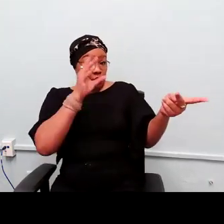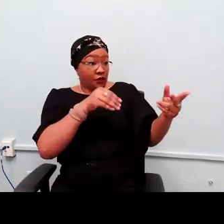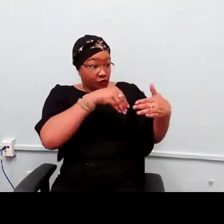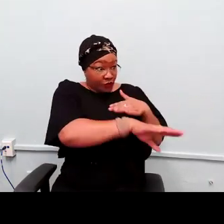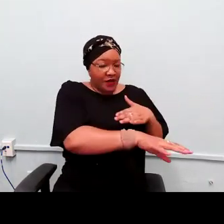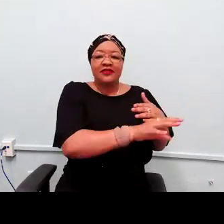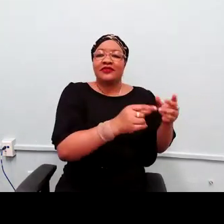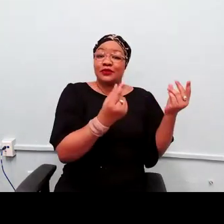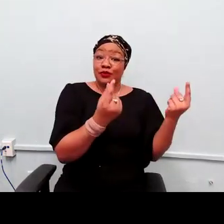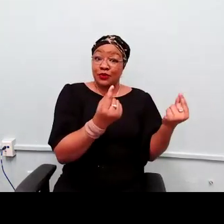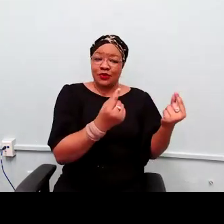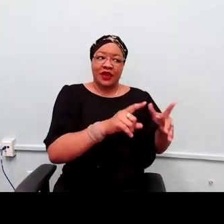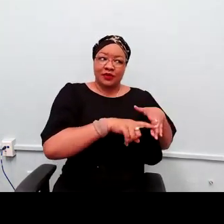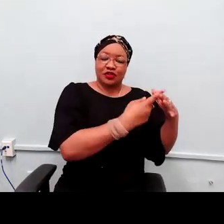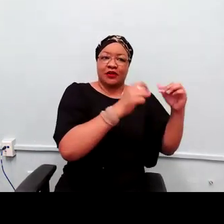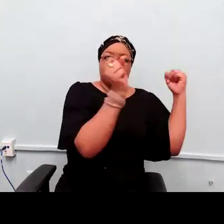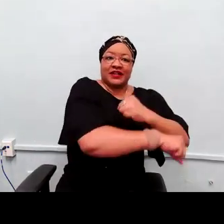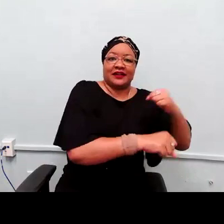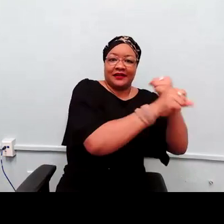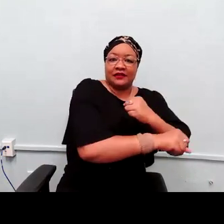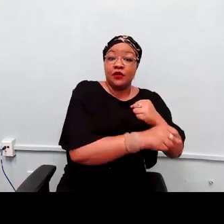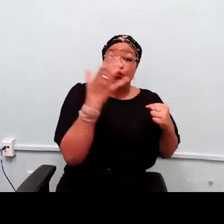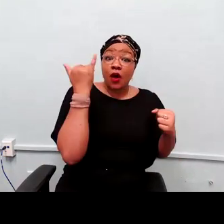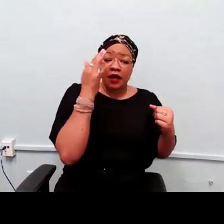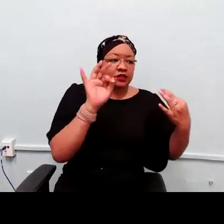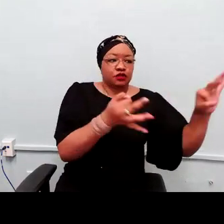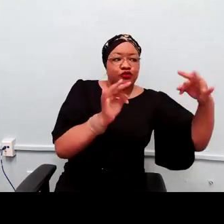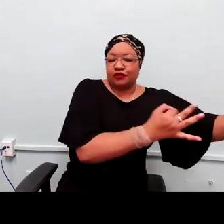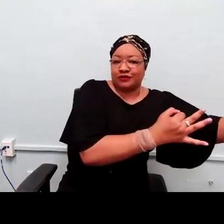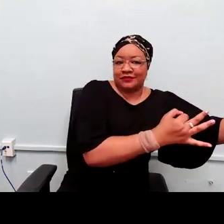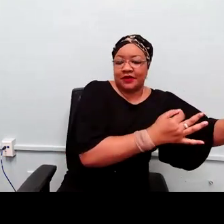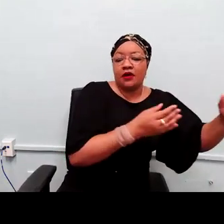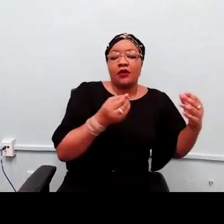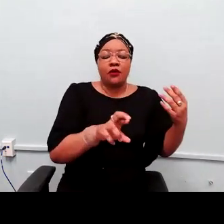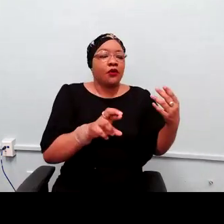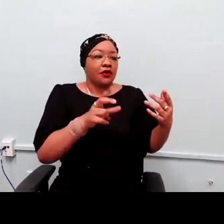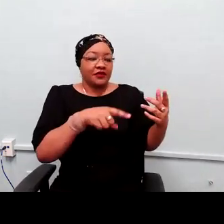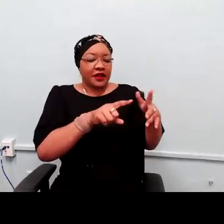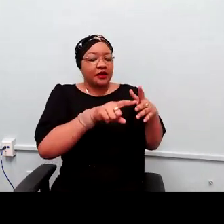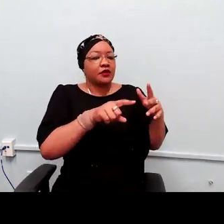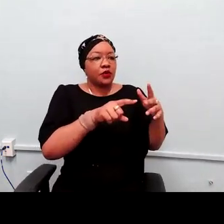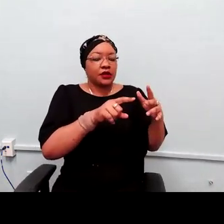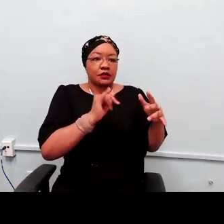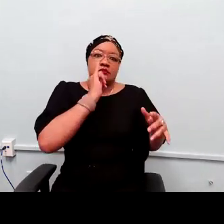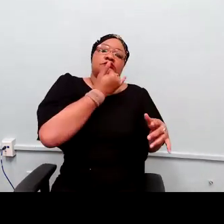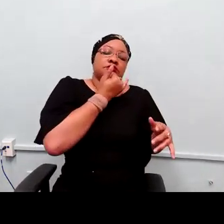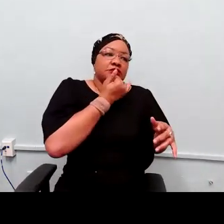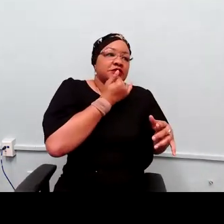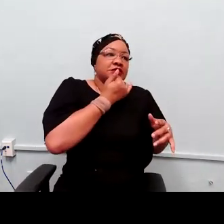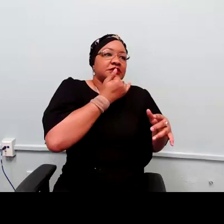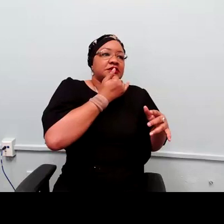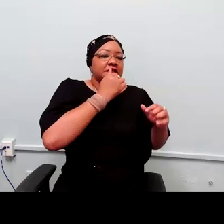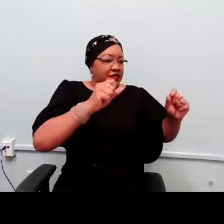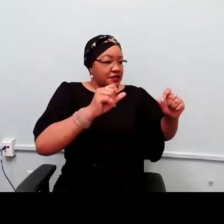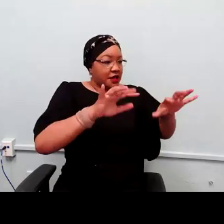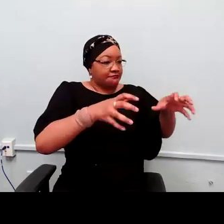or Ricky would get lost and cry for his mama, or they would accidentally knock down the 5-foot-high pyramid of